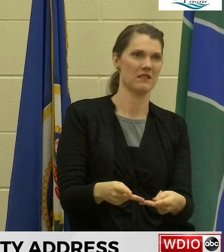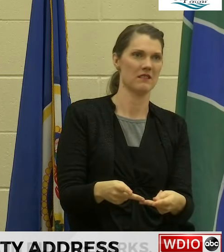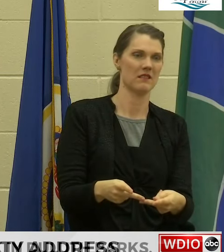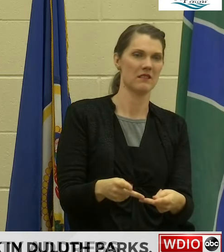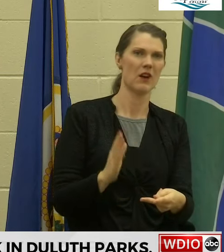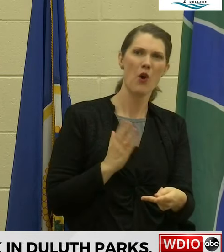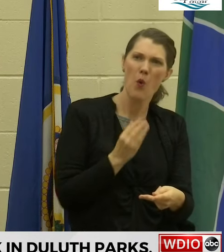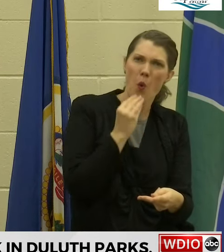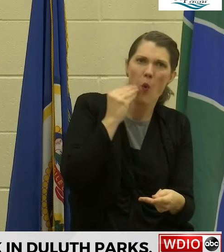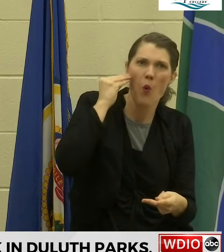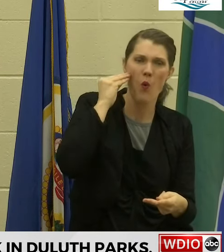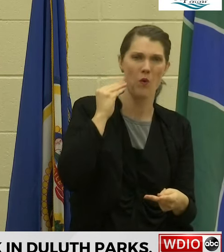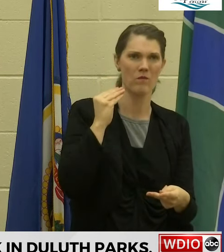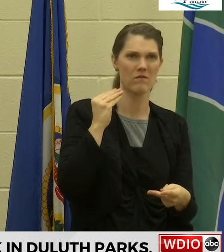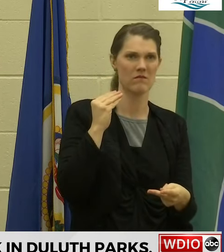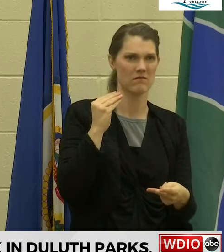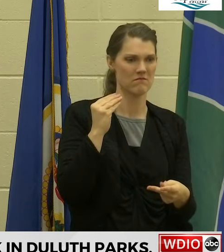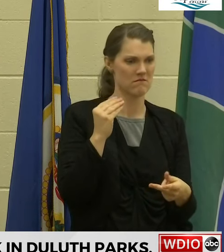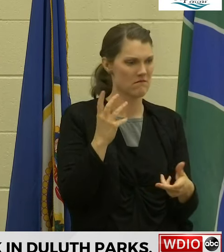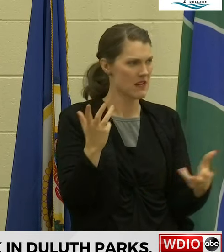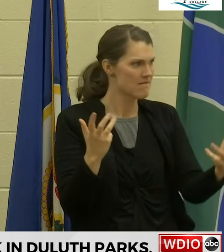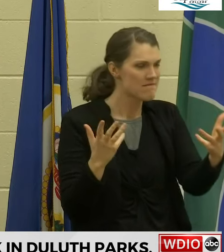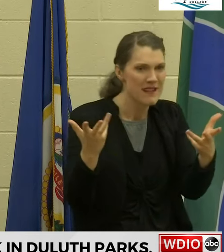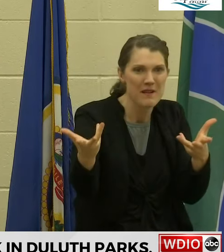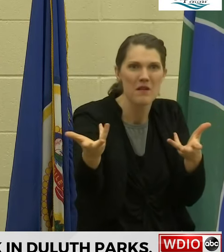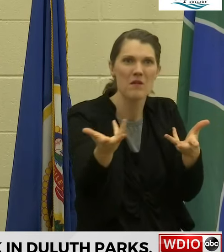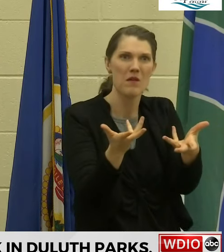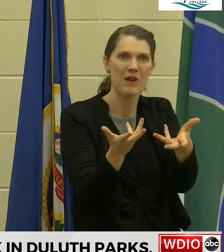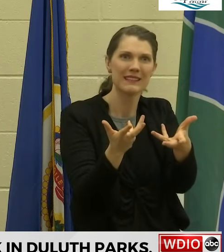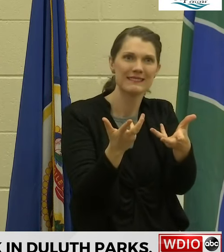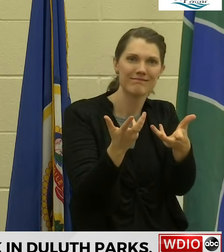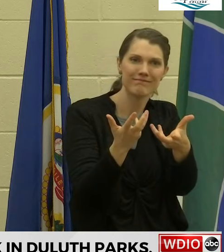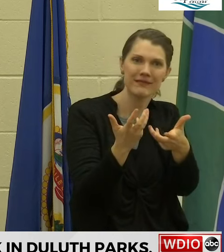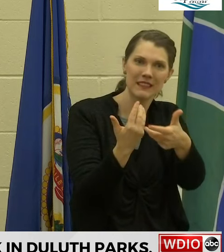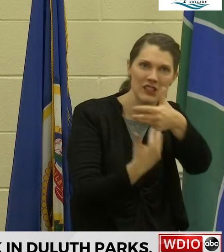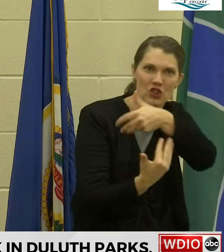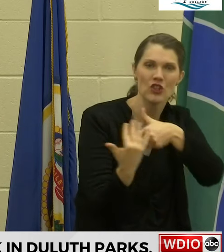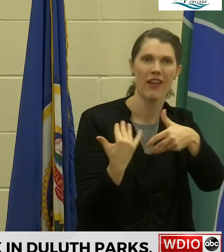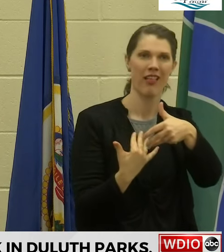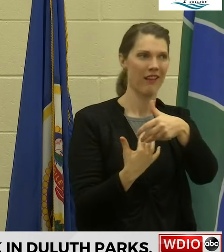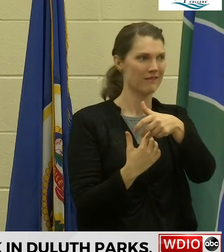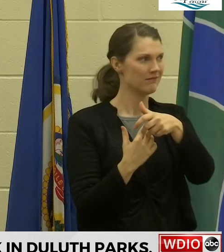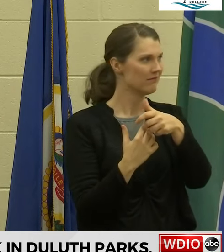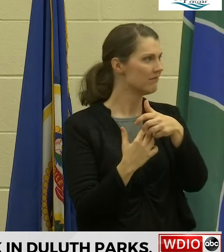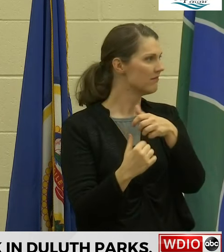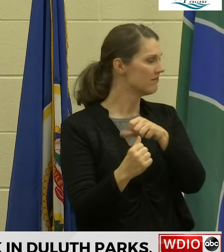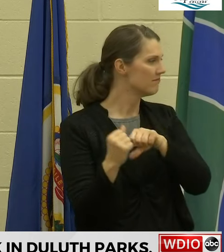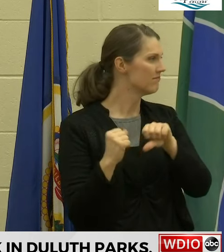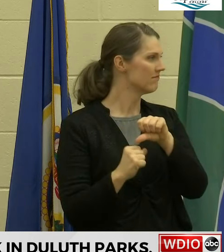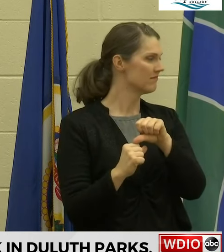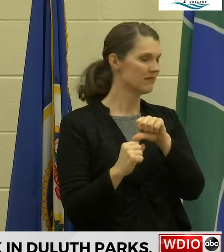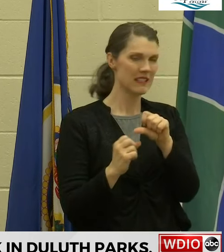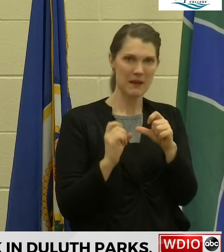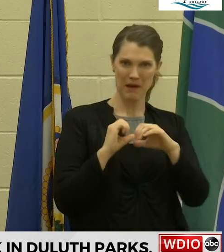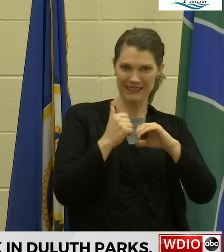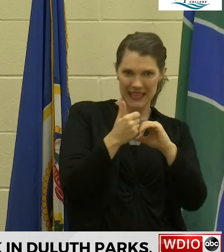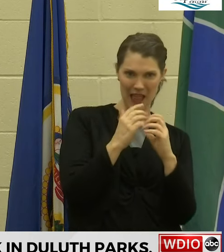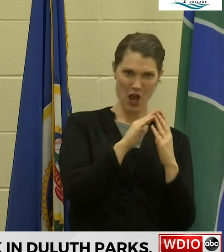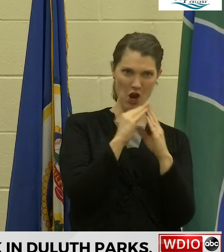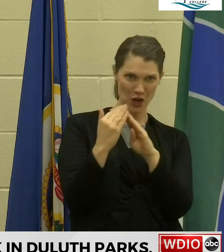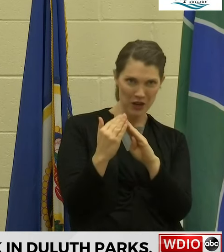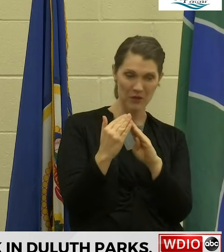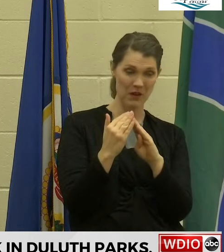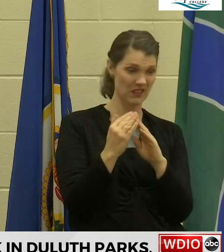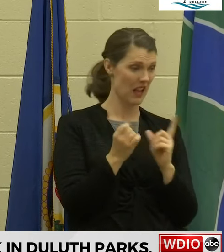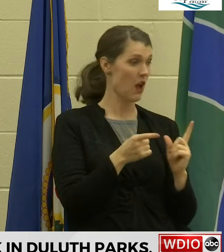other. It's about building shared experiences and relationships between people, such as